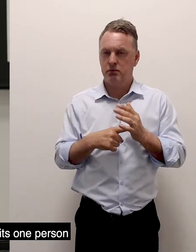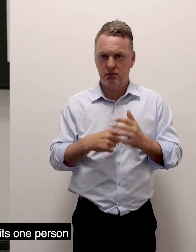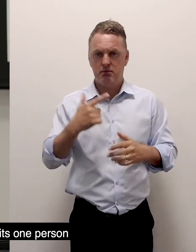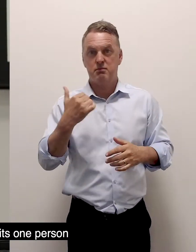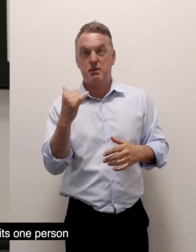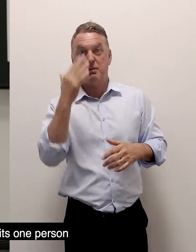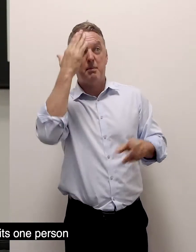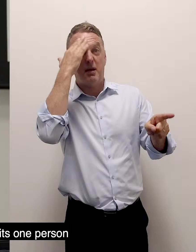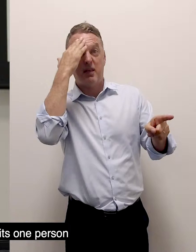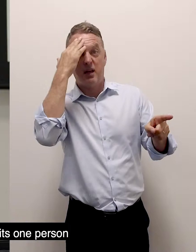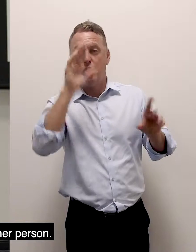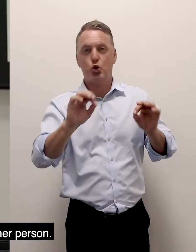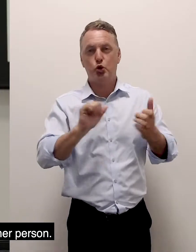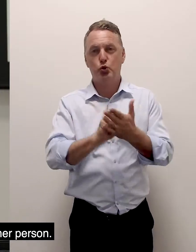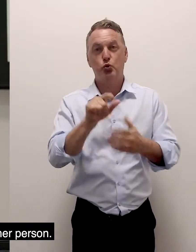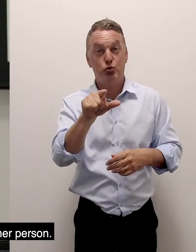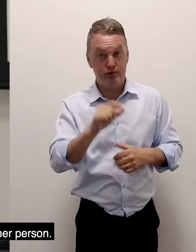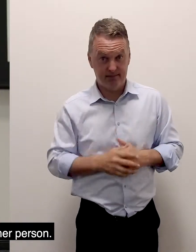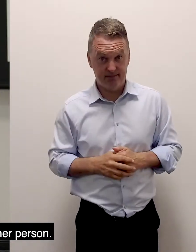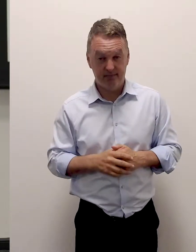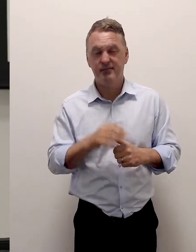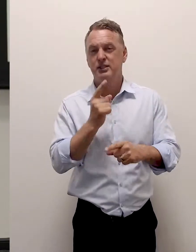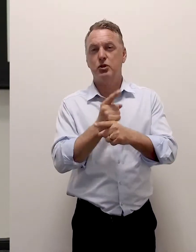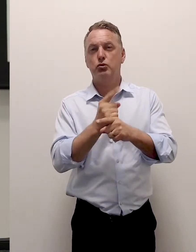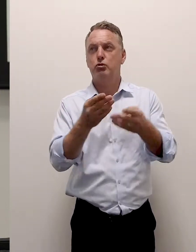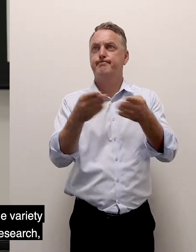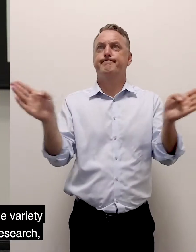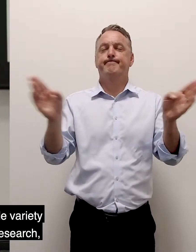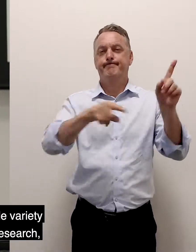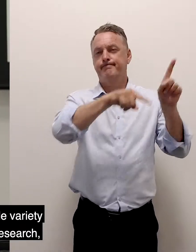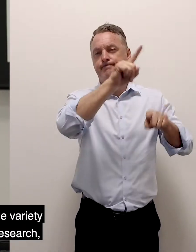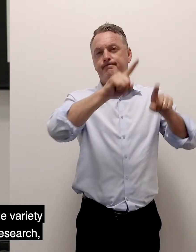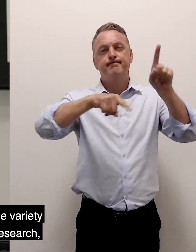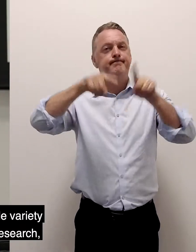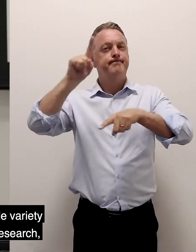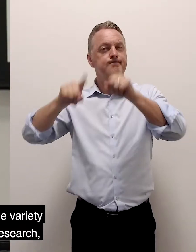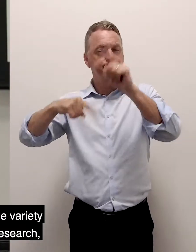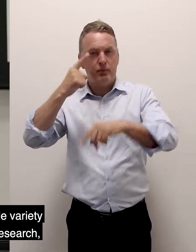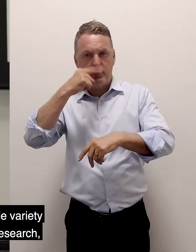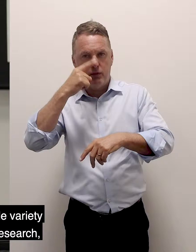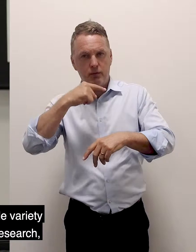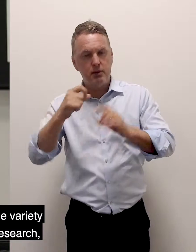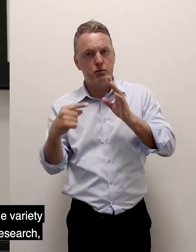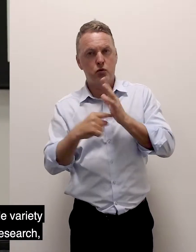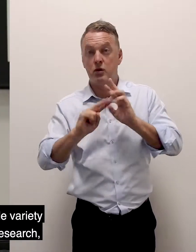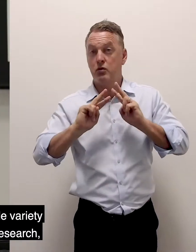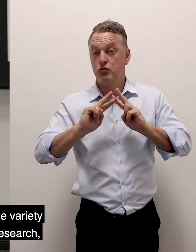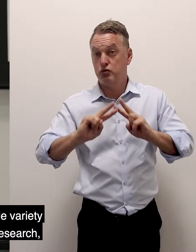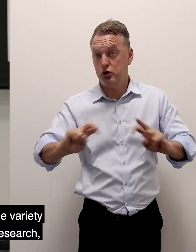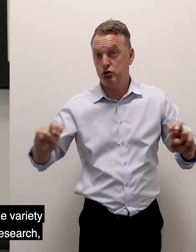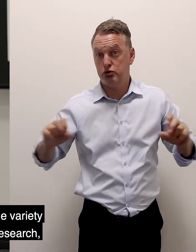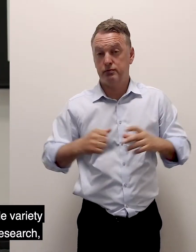So, because what suits one person doesn't suit another person. So talk to a wide variety of people,